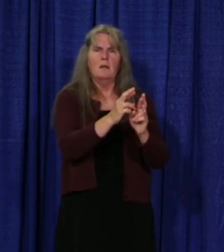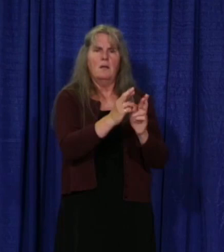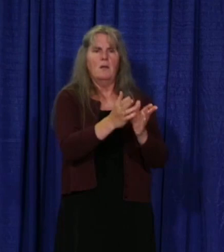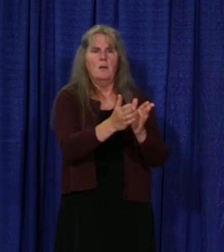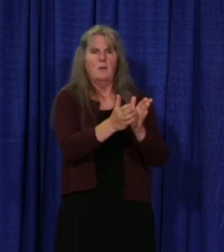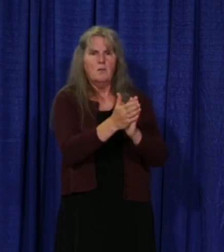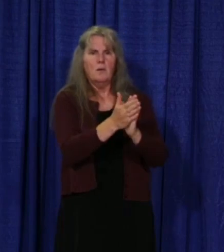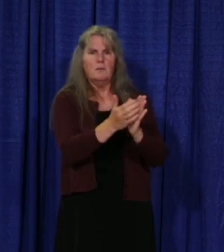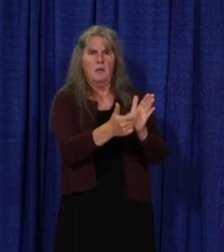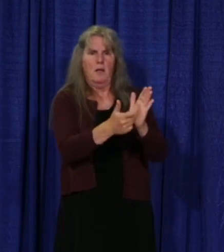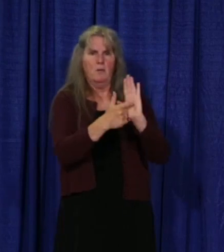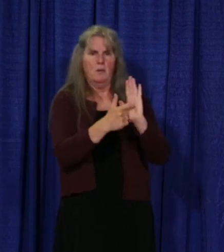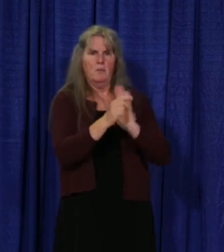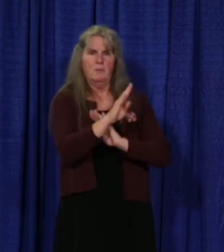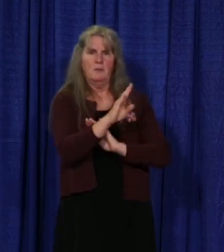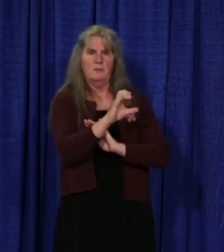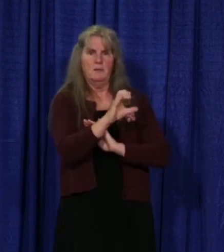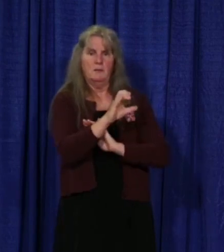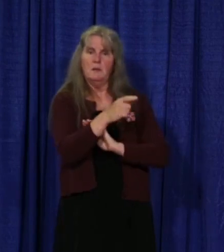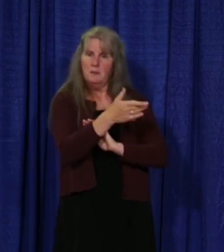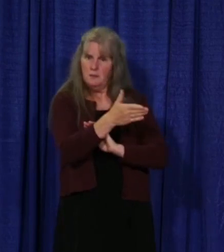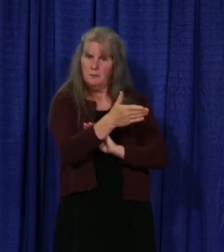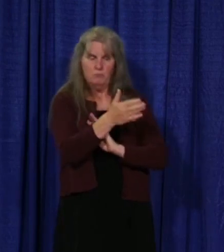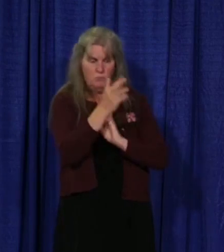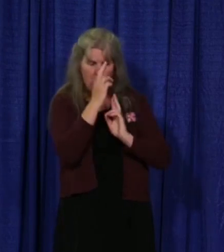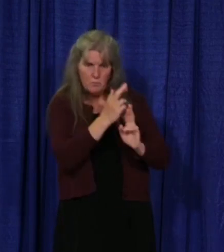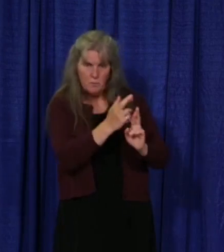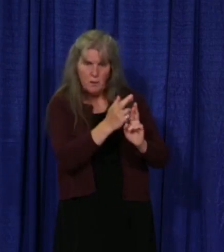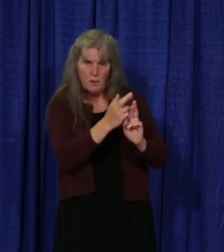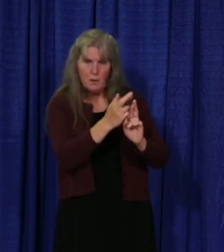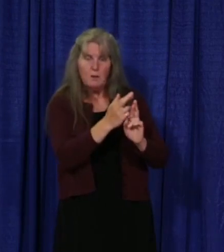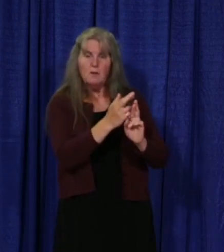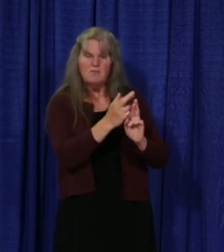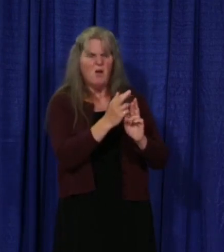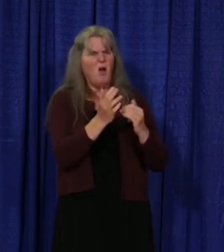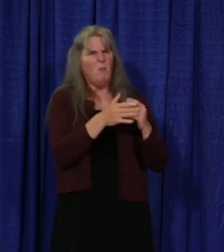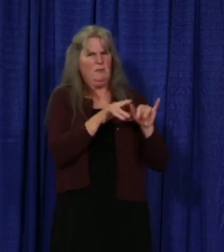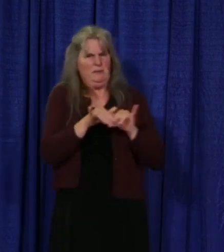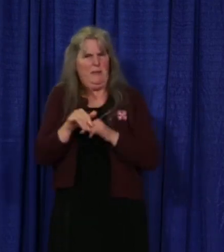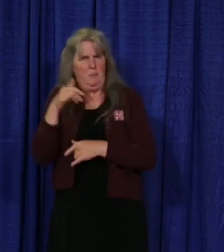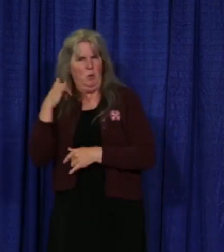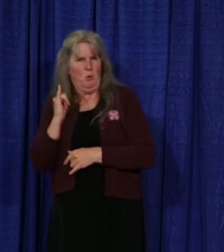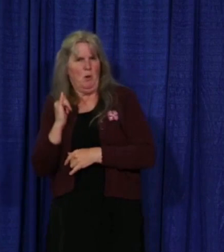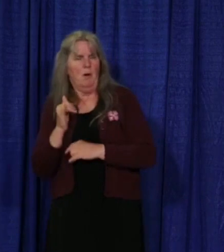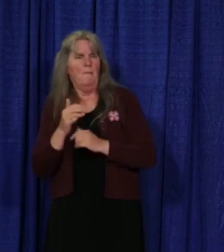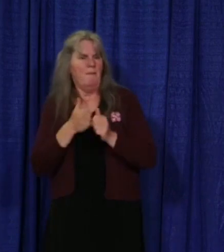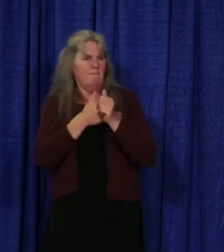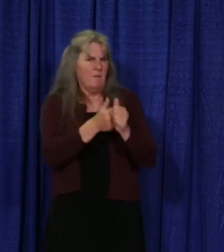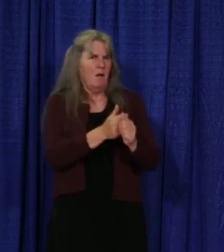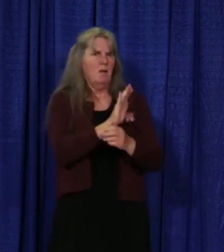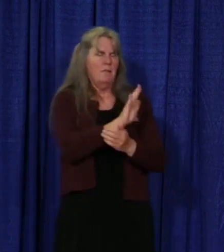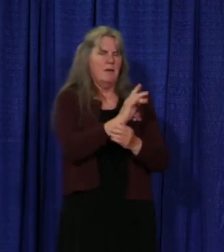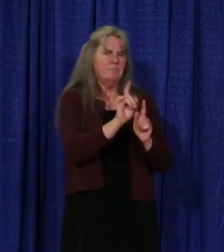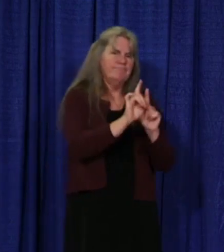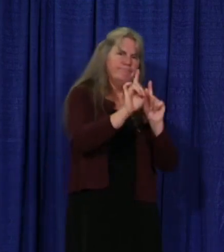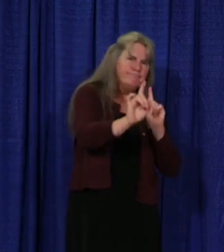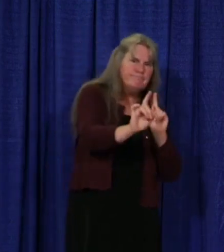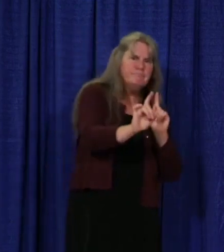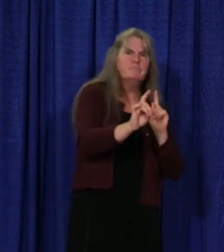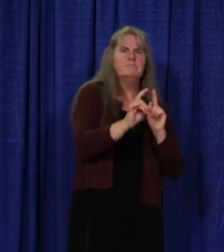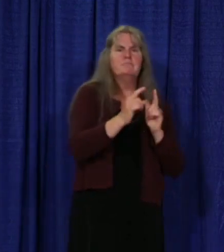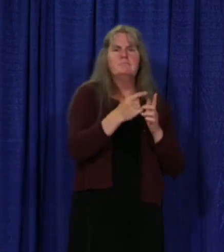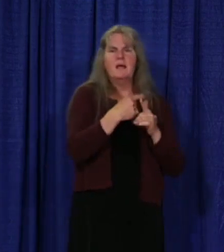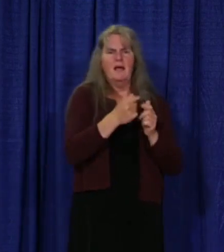requests and the requirements of BC as which are very close to our own. Maintaining that physical distancing